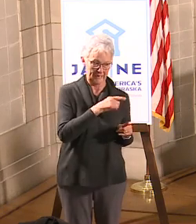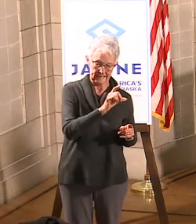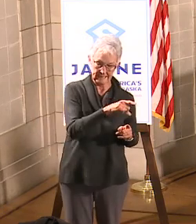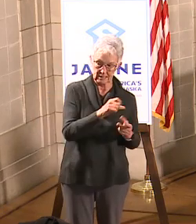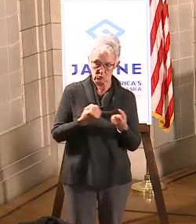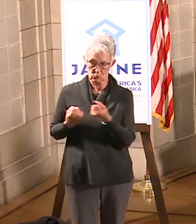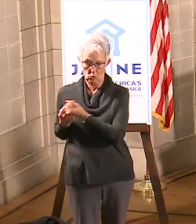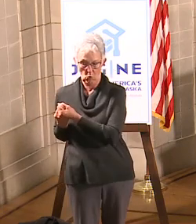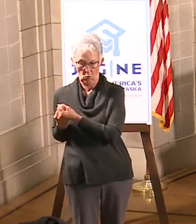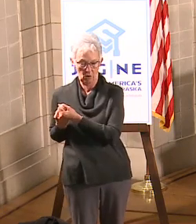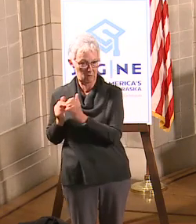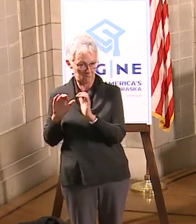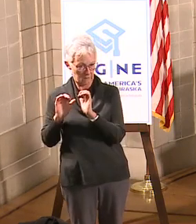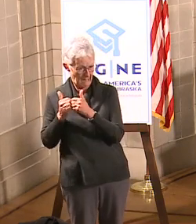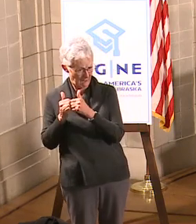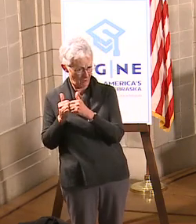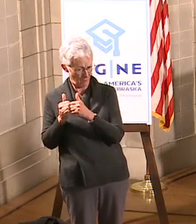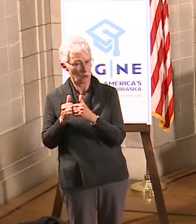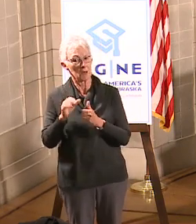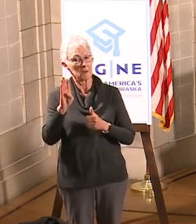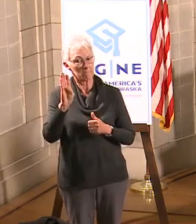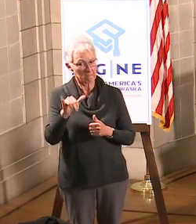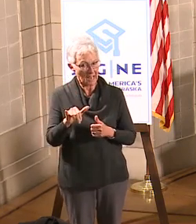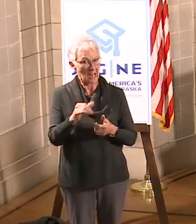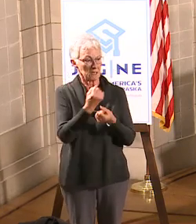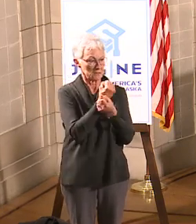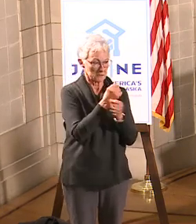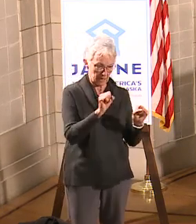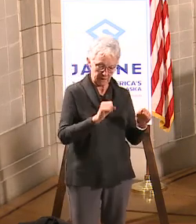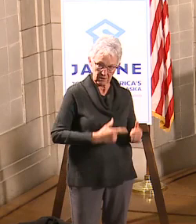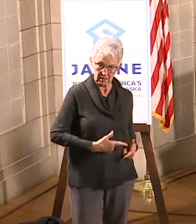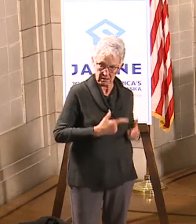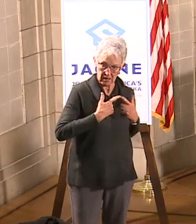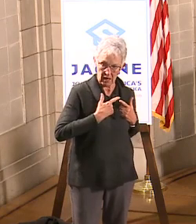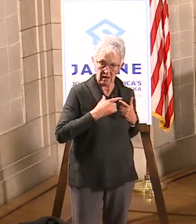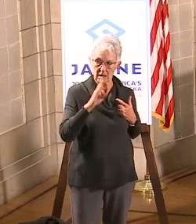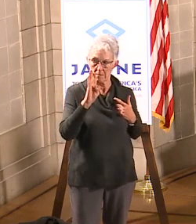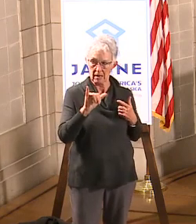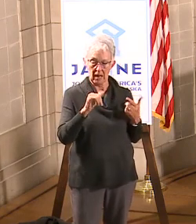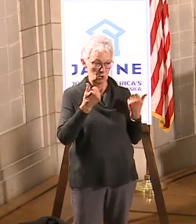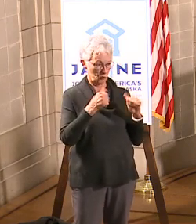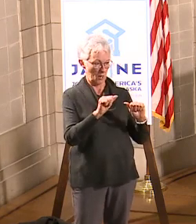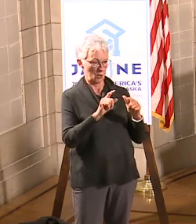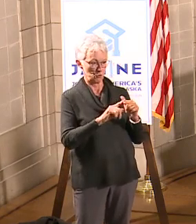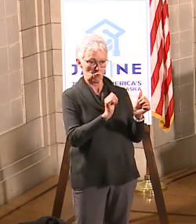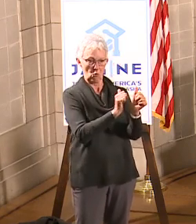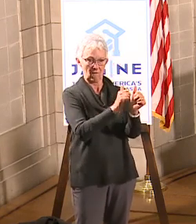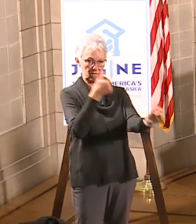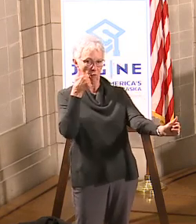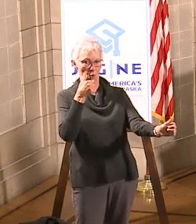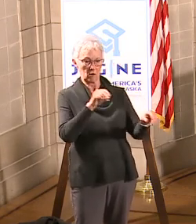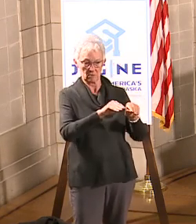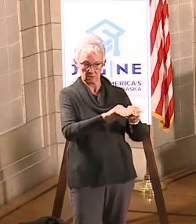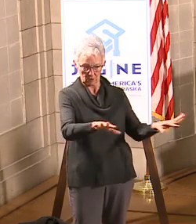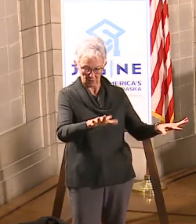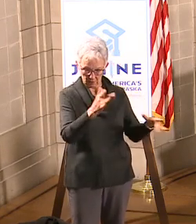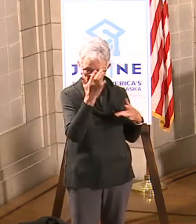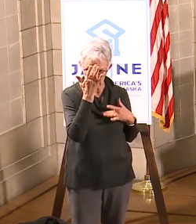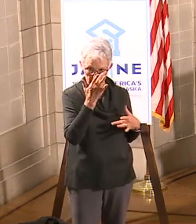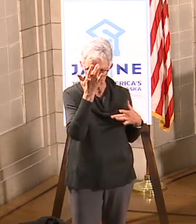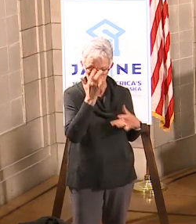support them in our actions. We need to save lives by reducing the transmission of the virus. We need to limit our